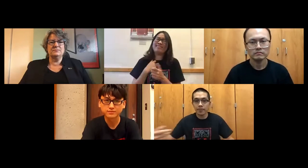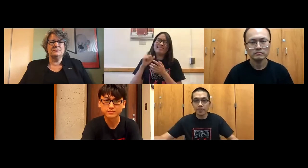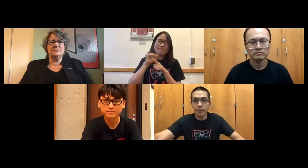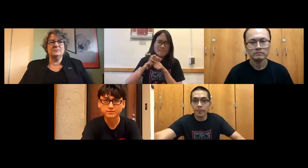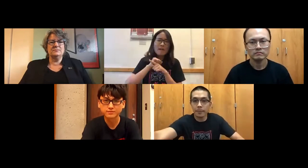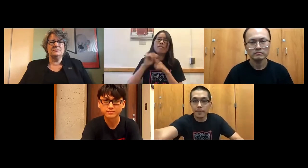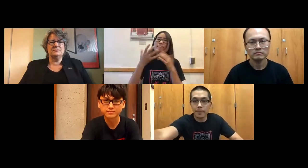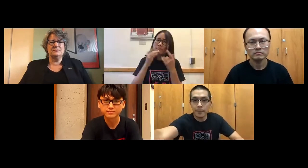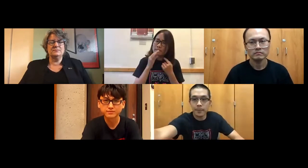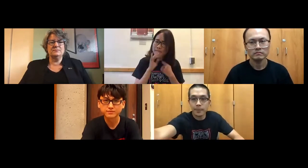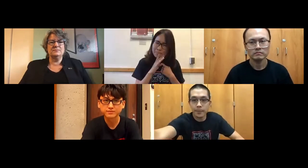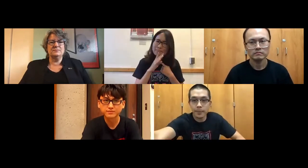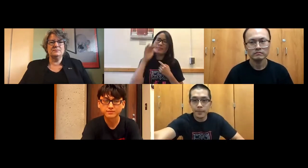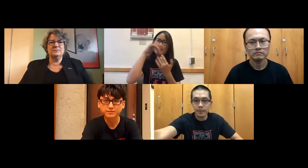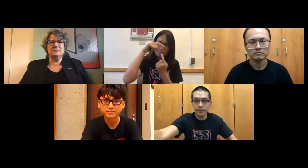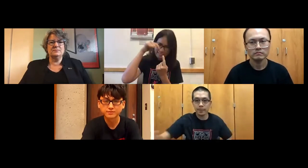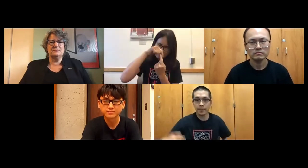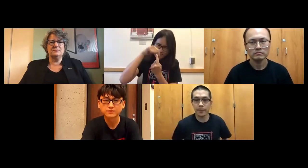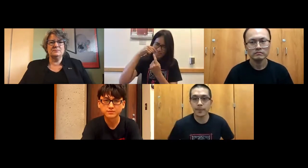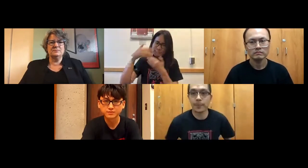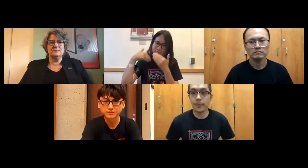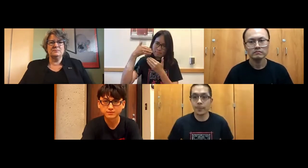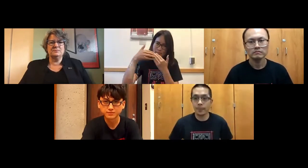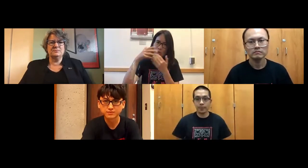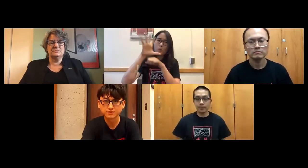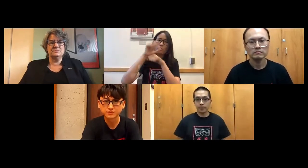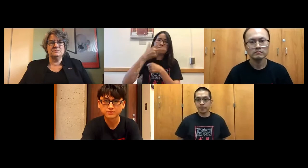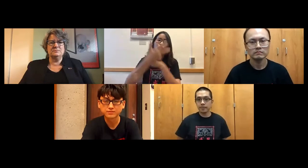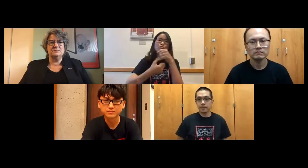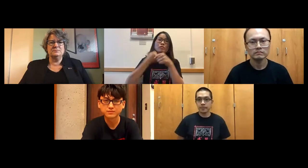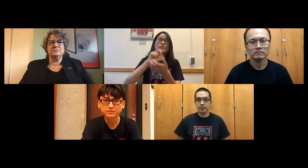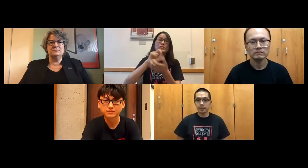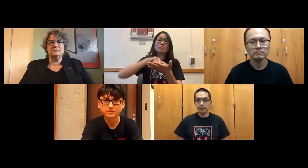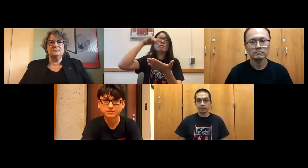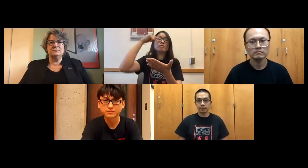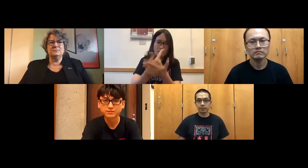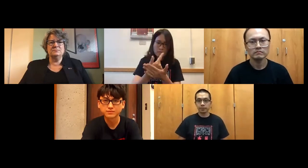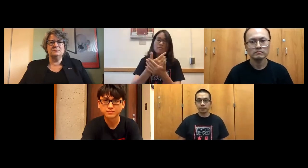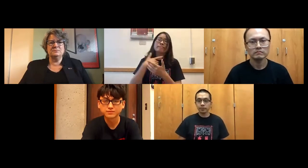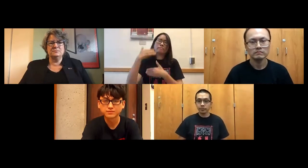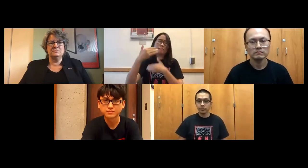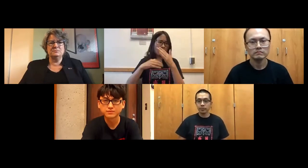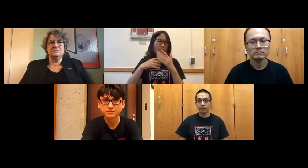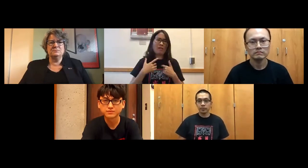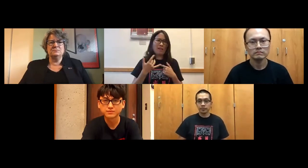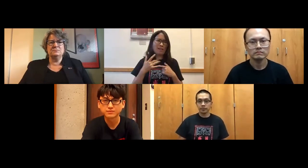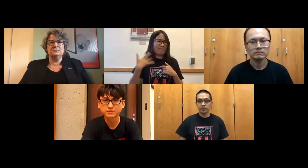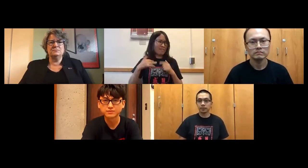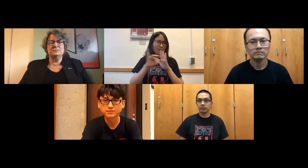true Chinese sign language. I had not yet found my identity, and they were trying to teach me the